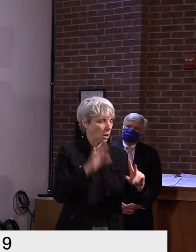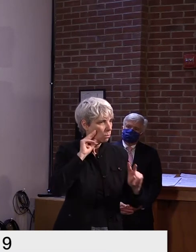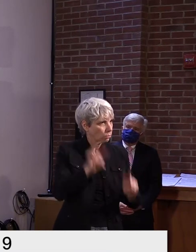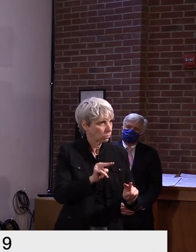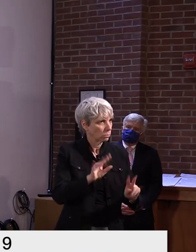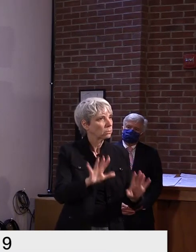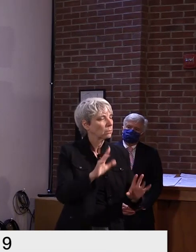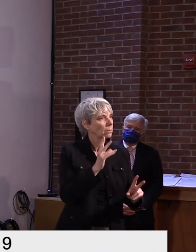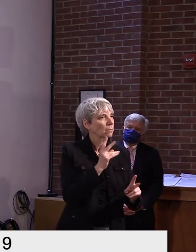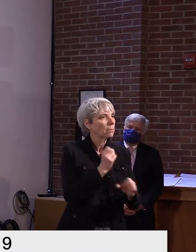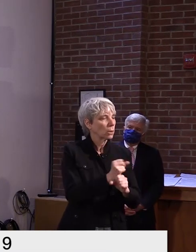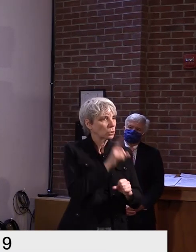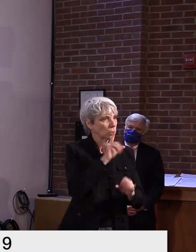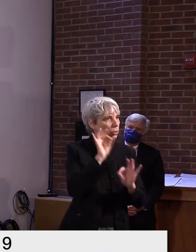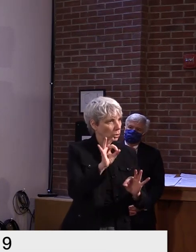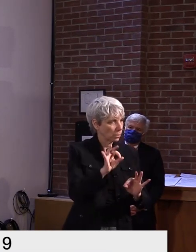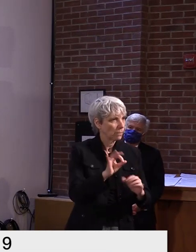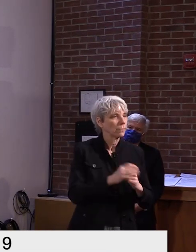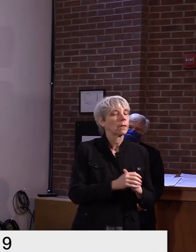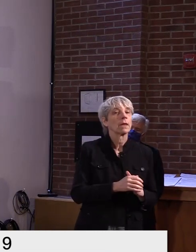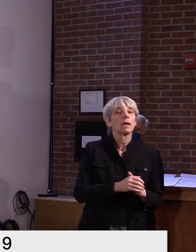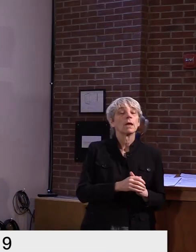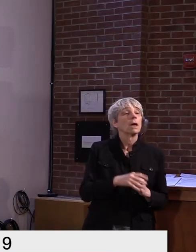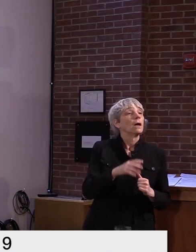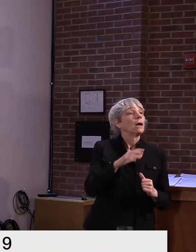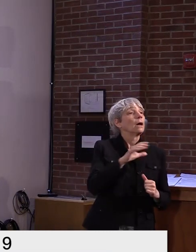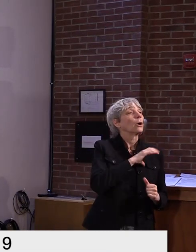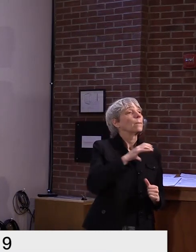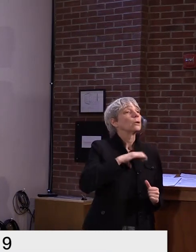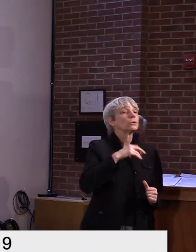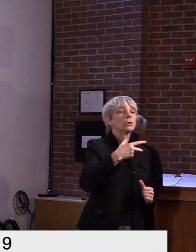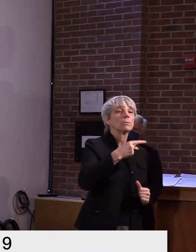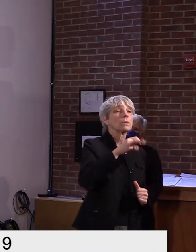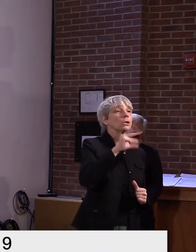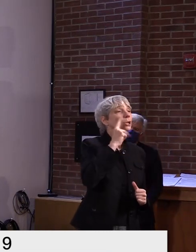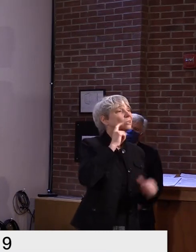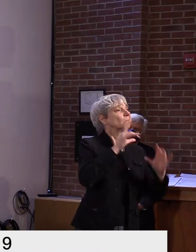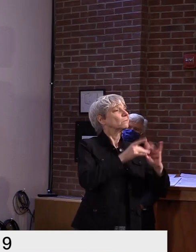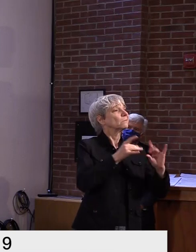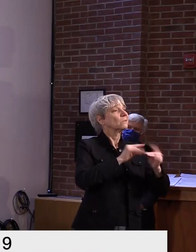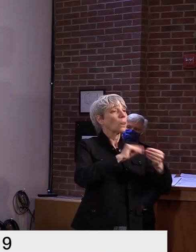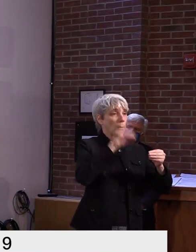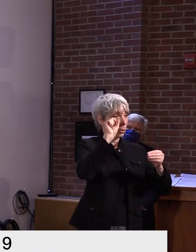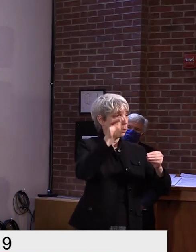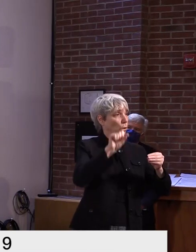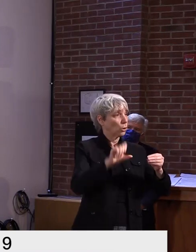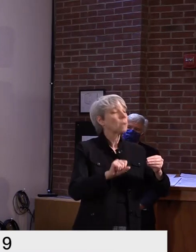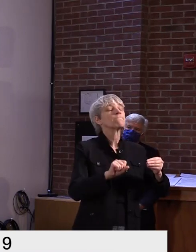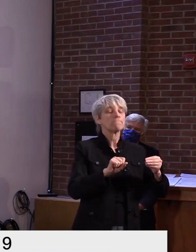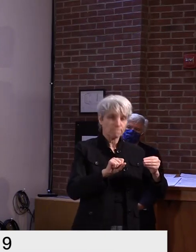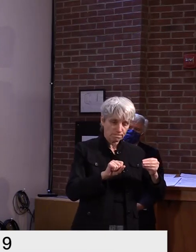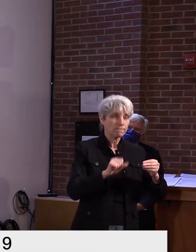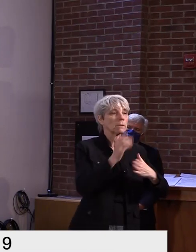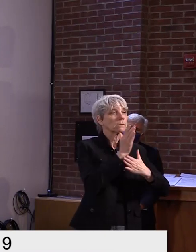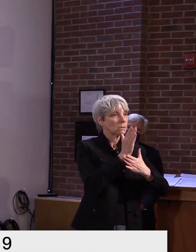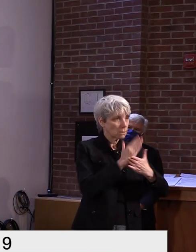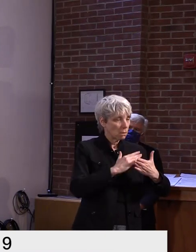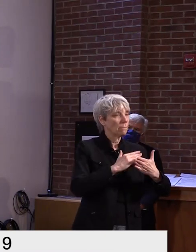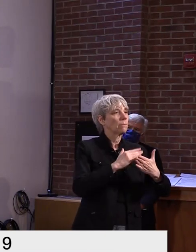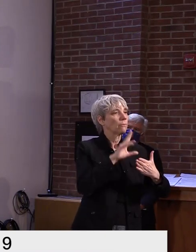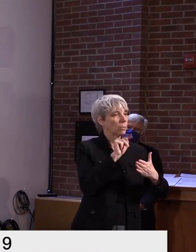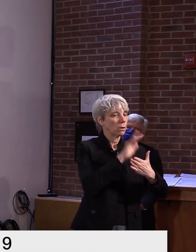those positive test results from Commissioner Pichak, and several of these schools now do have students in